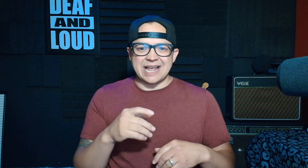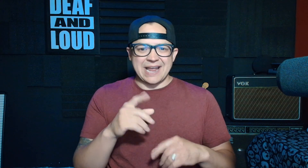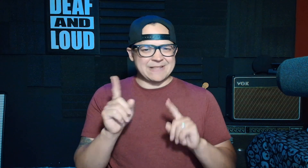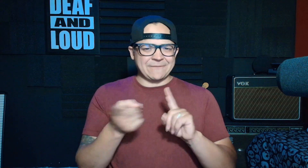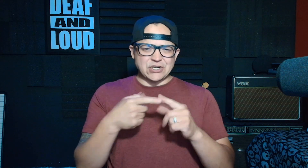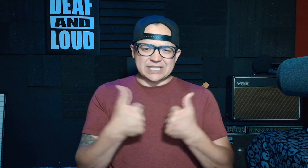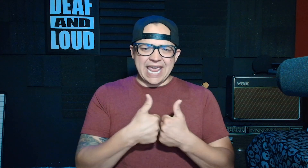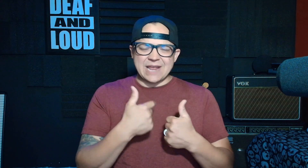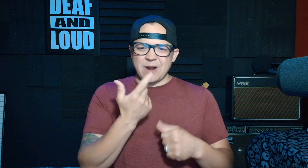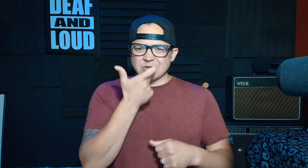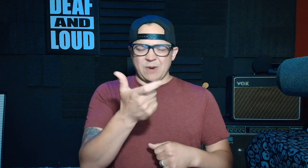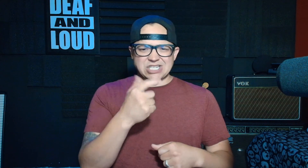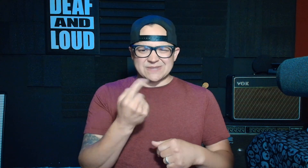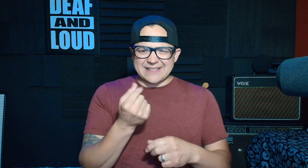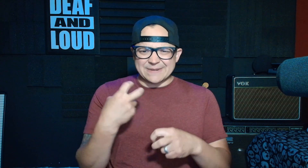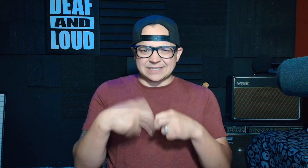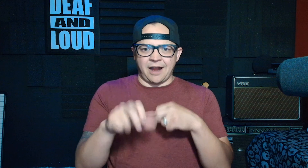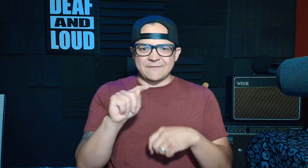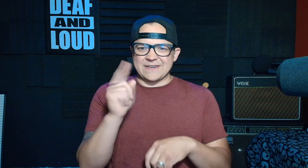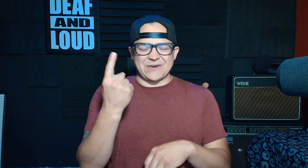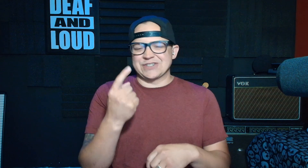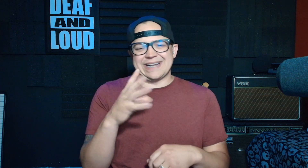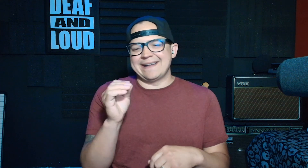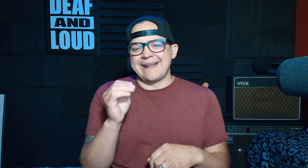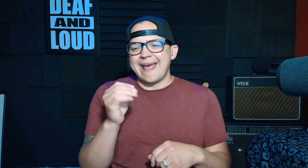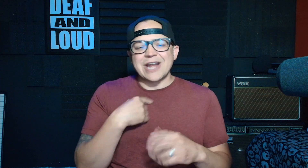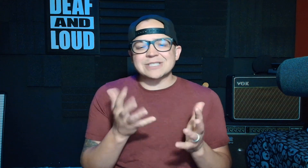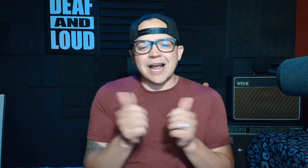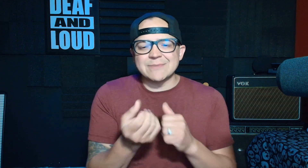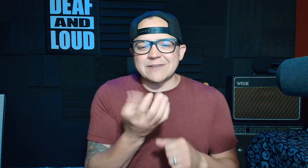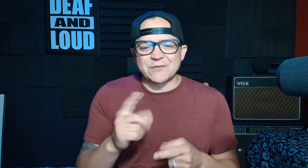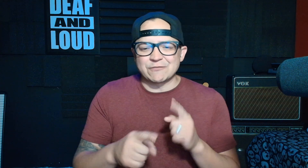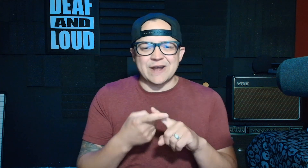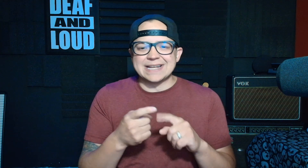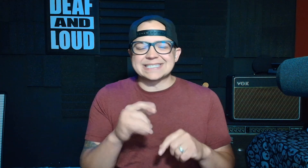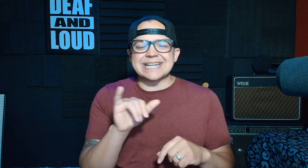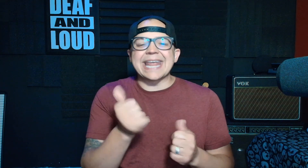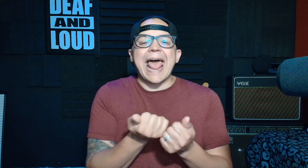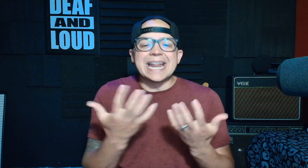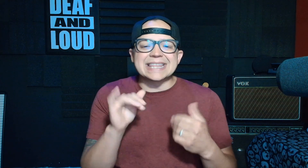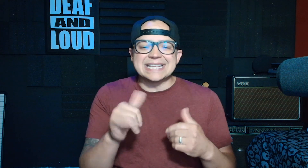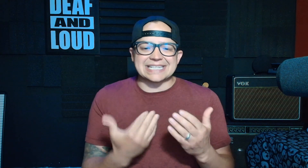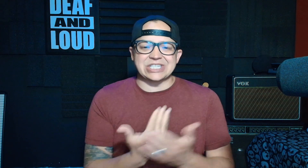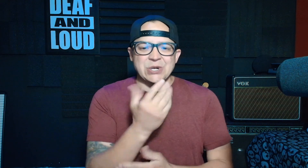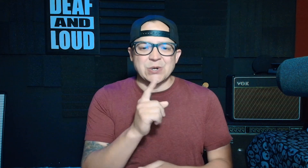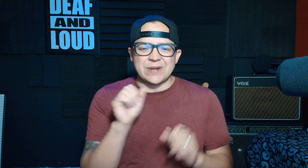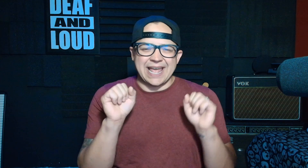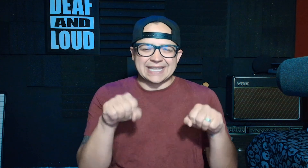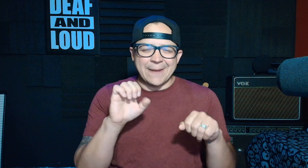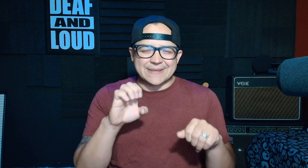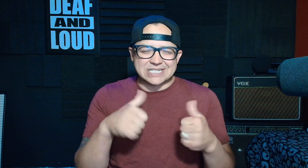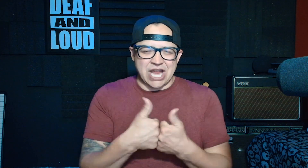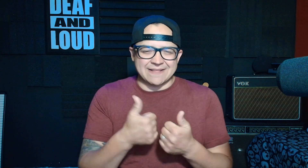broadcasters. I mean, the first game when I was watching was a little bit tough at first, and I was talking with a few friends. It's like anything that's